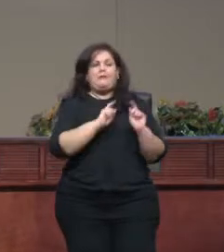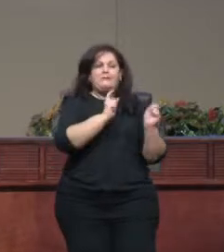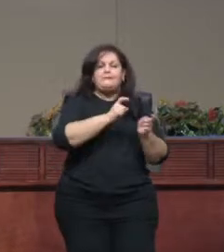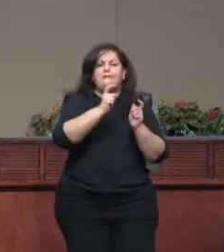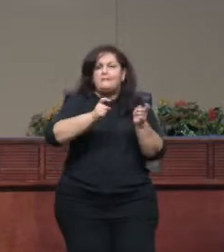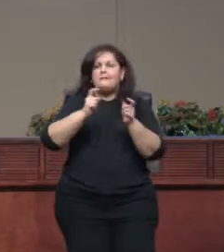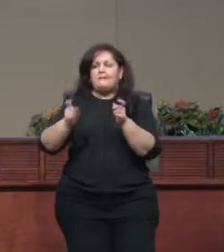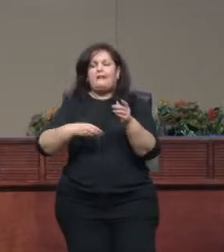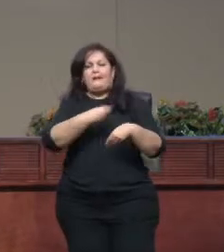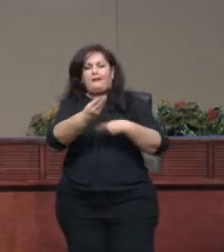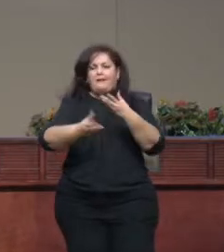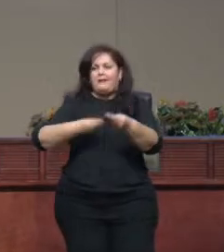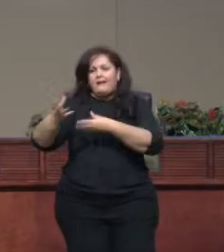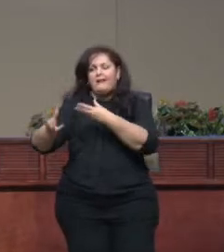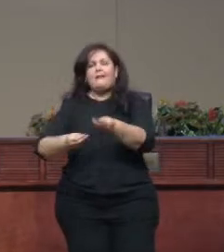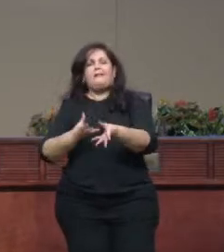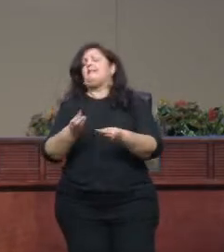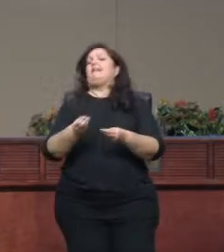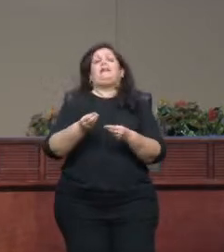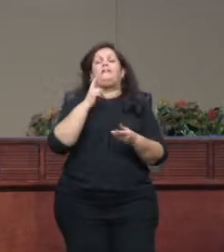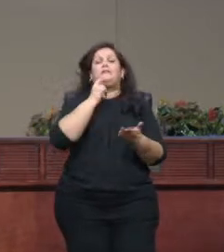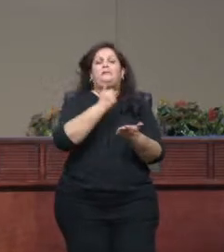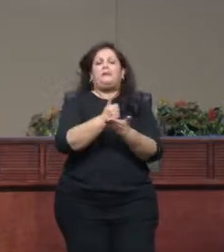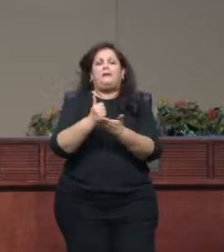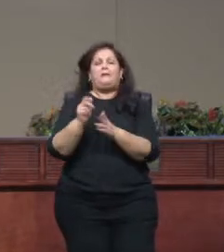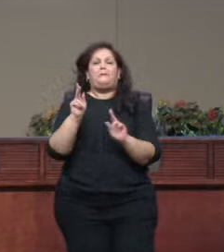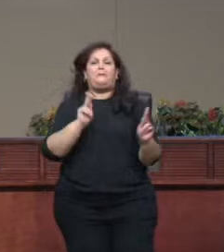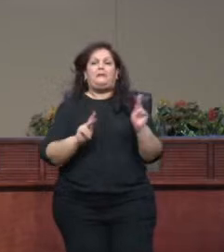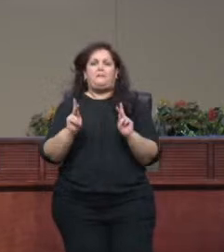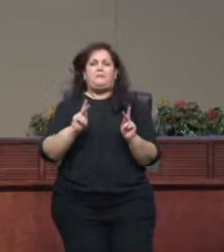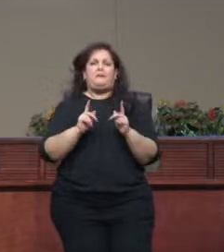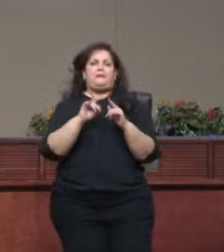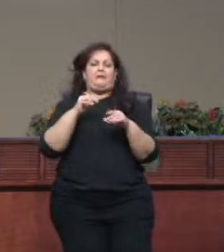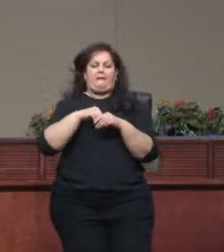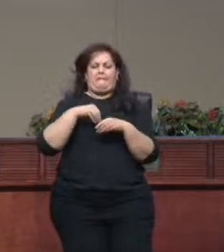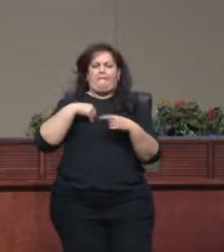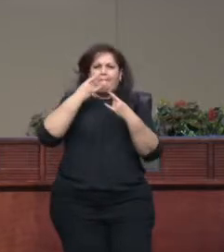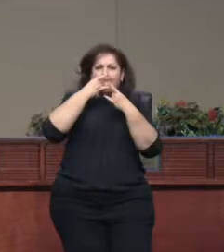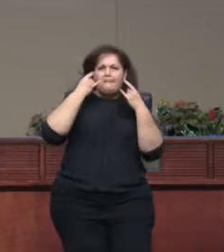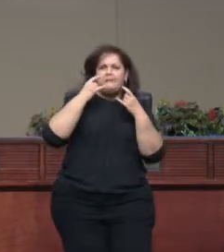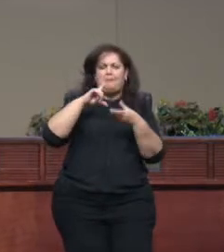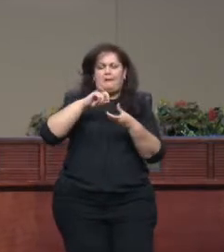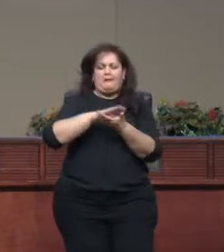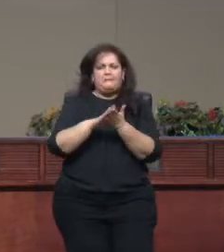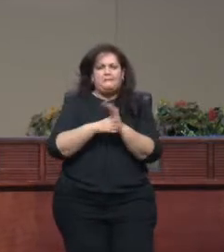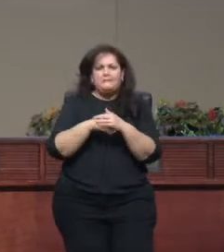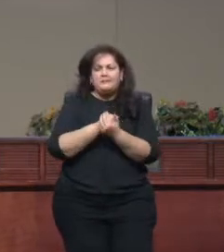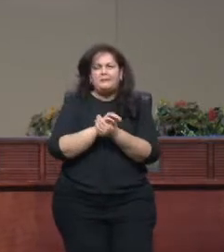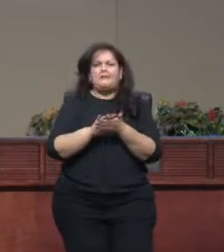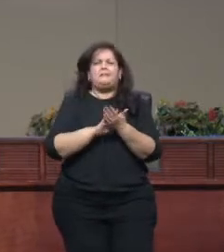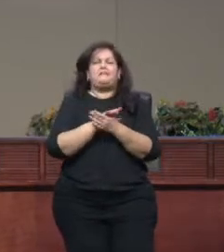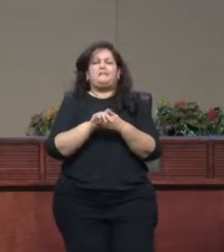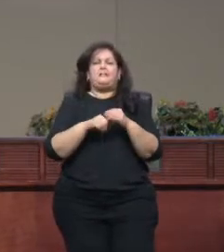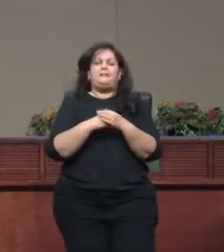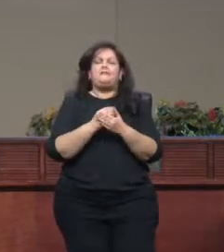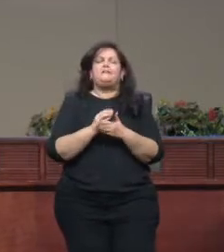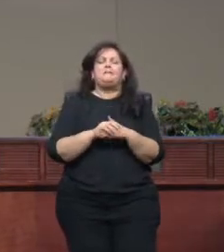These PPE kits include face masks and hand sanitizer and have been